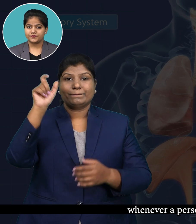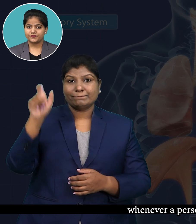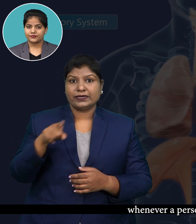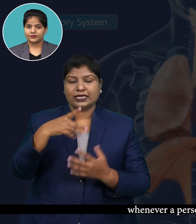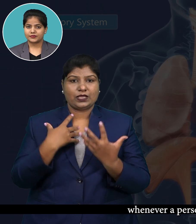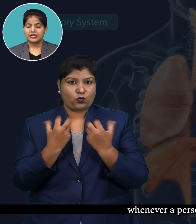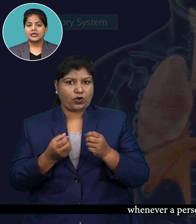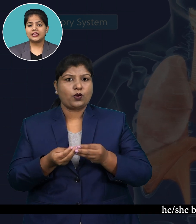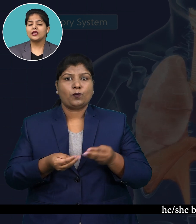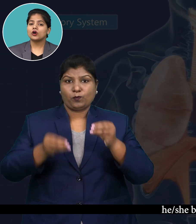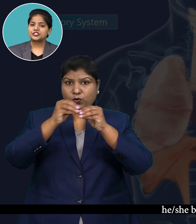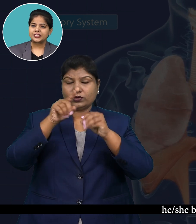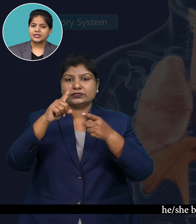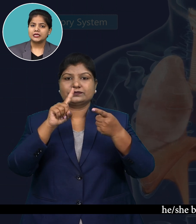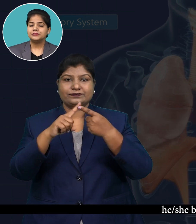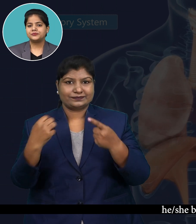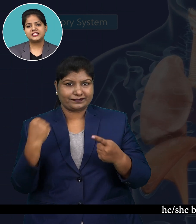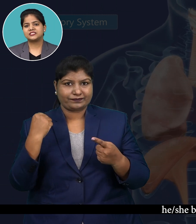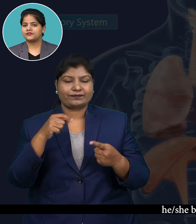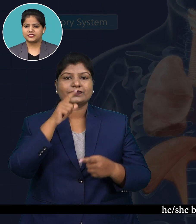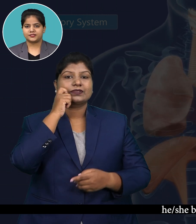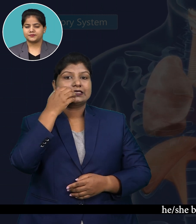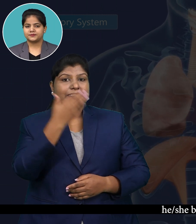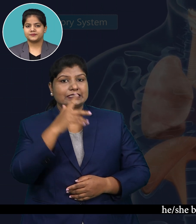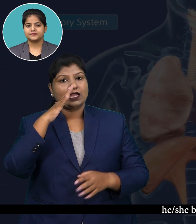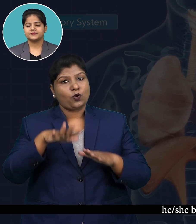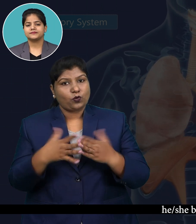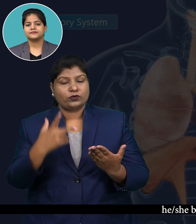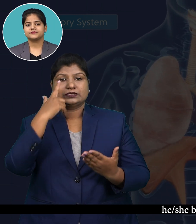energy, he or she breathes faster.